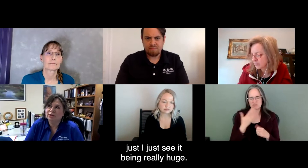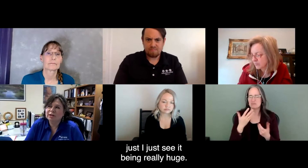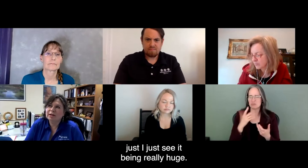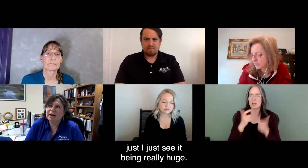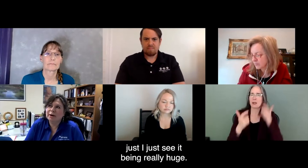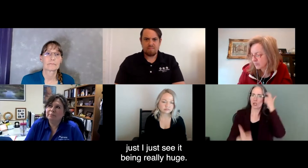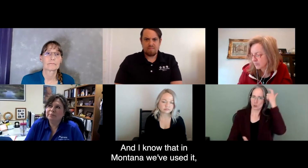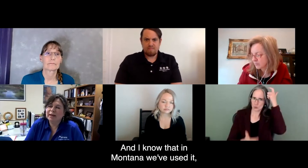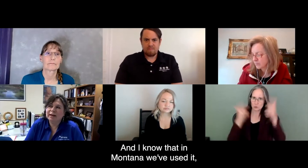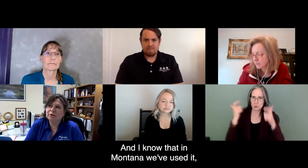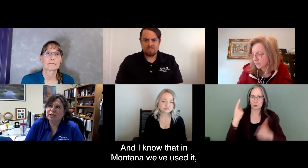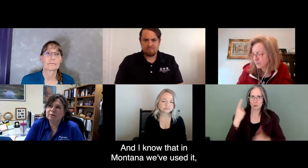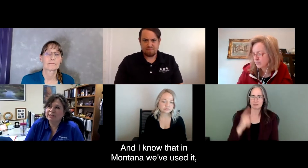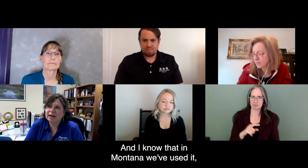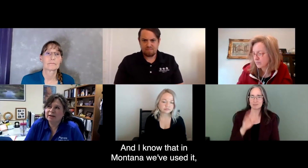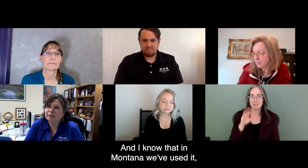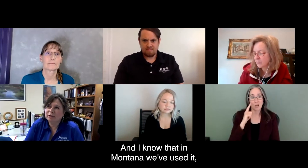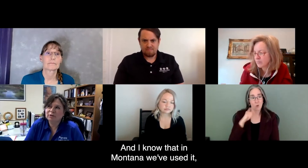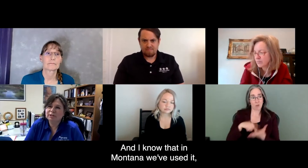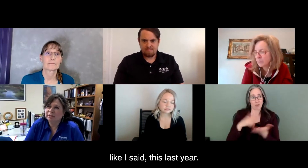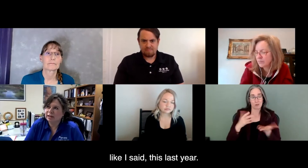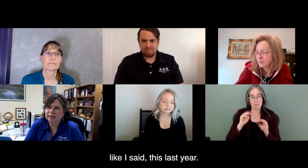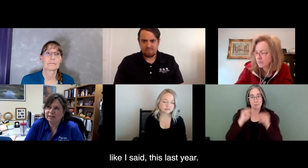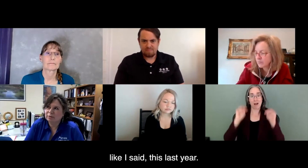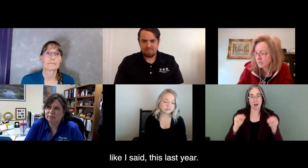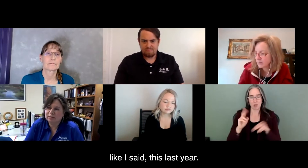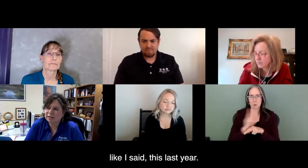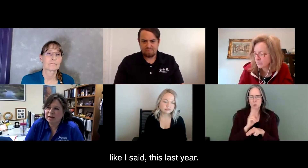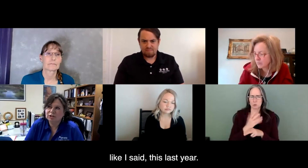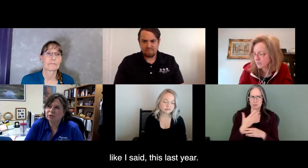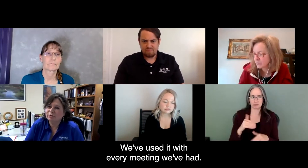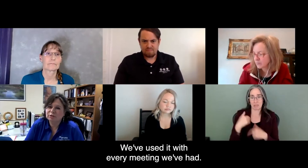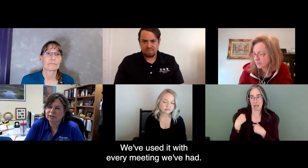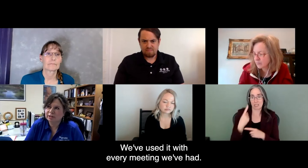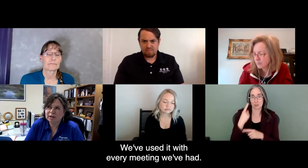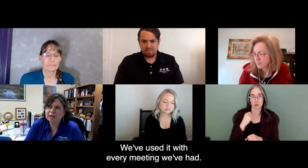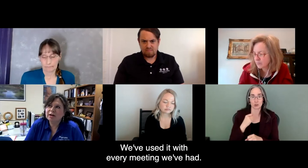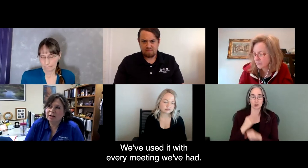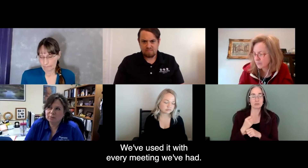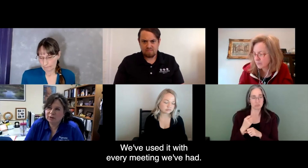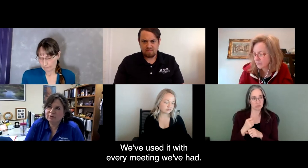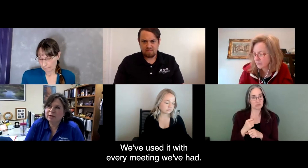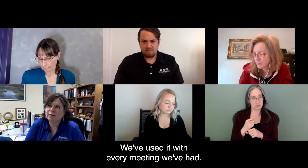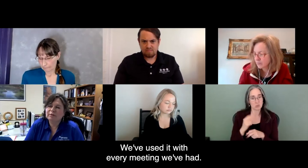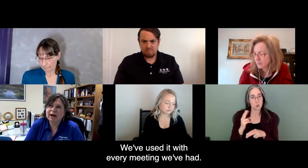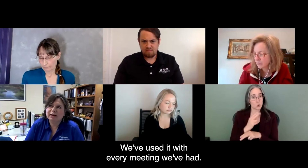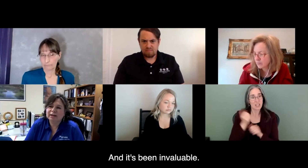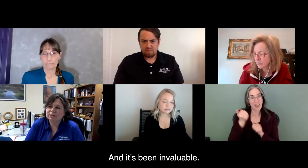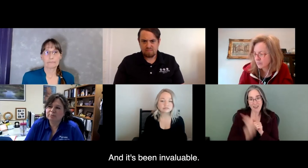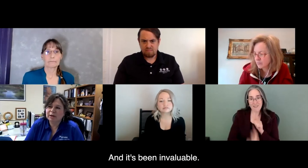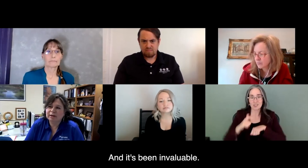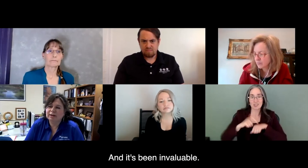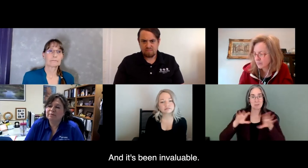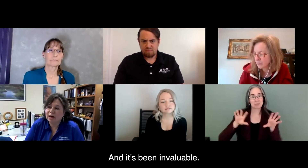huge. And I know that in Montana, we've used it, like I said, this last year, we've used it with every meeting we've had, and